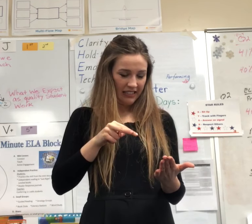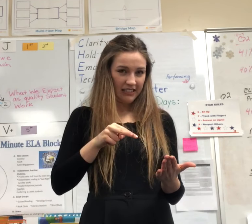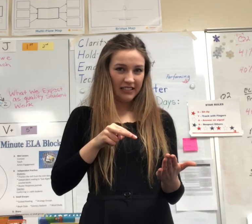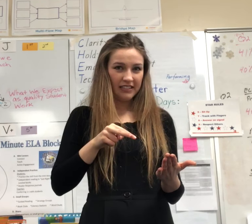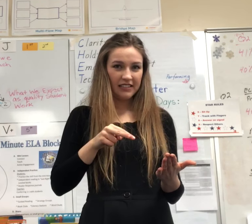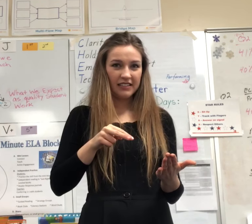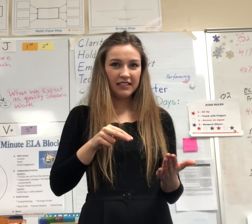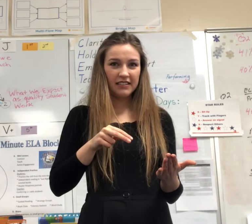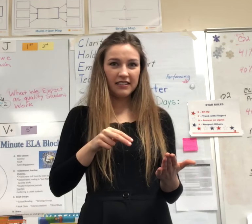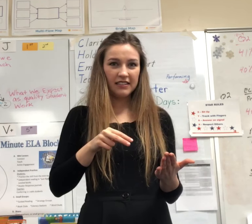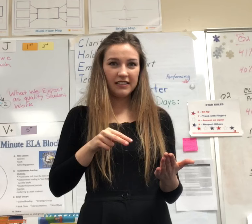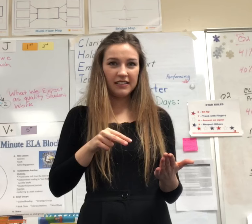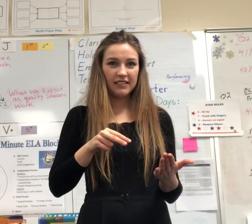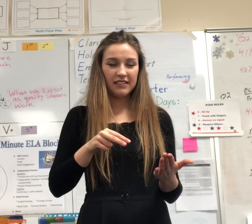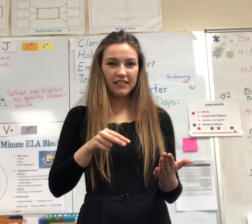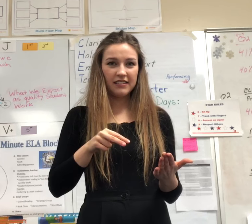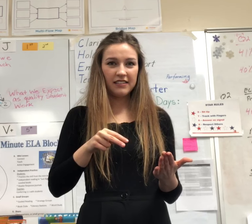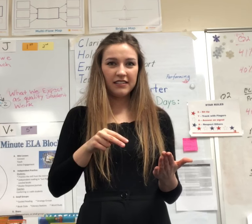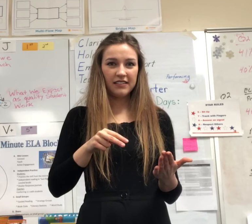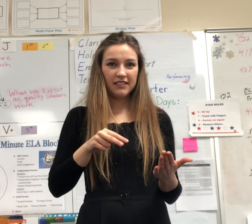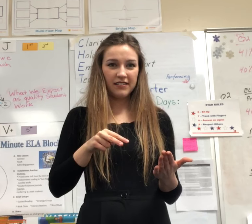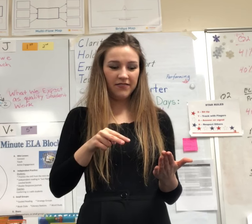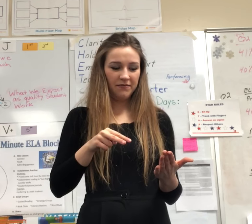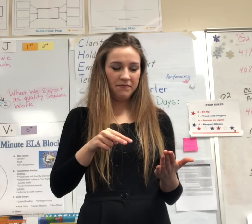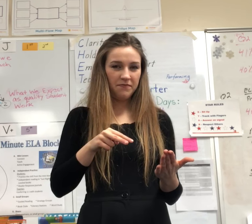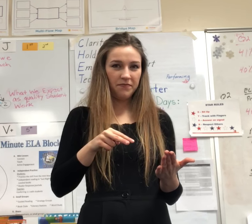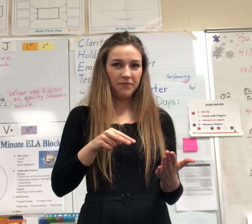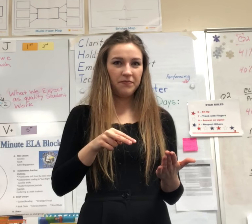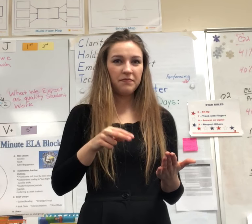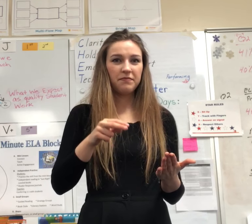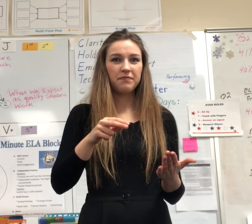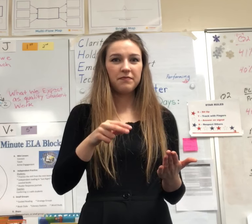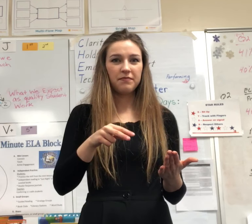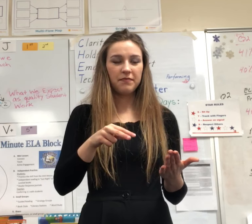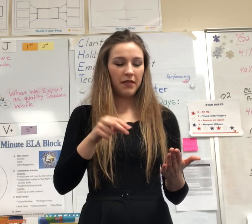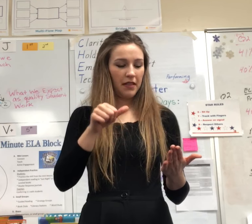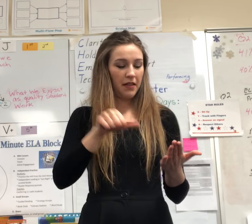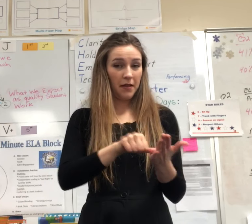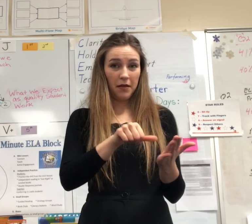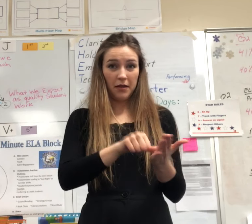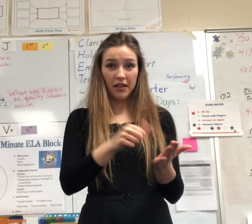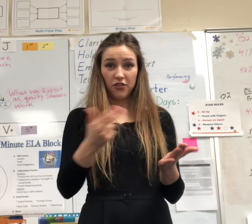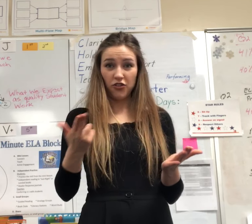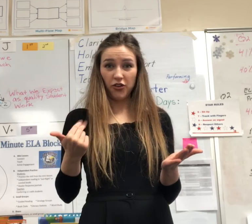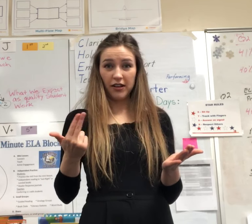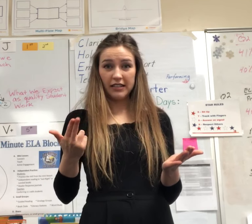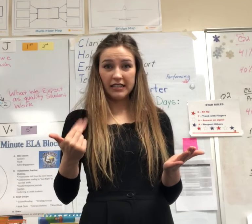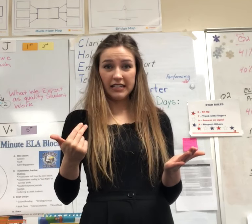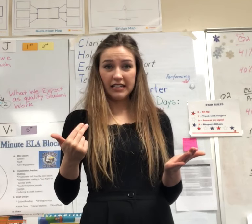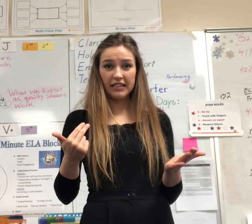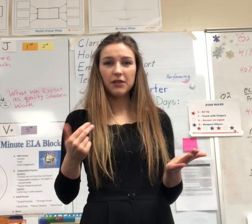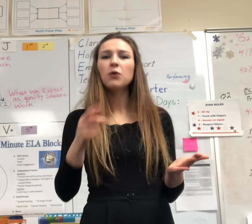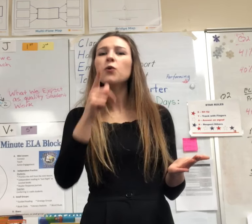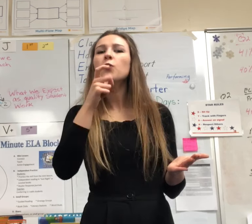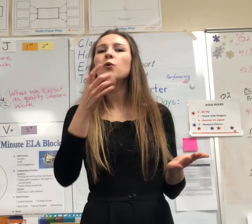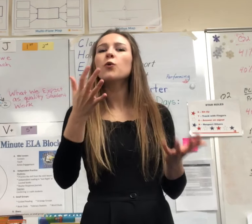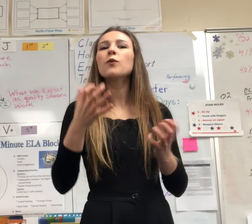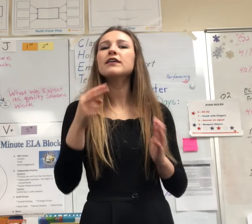my camera's not working. If you look on page 13, who would like to read the first part of